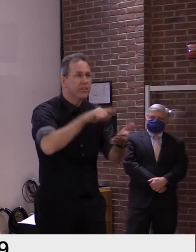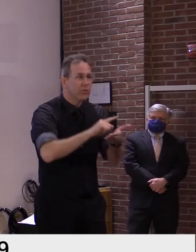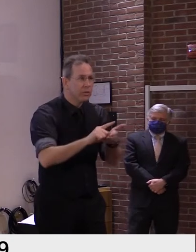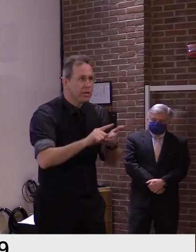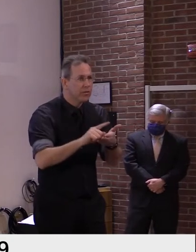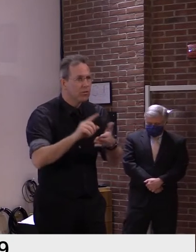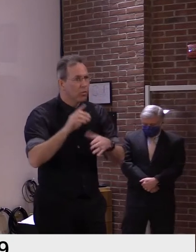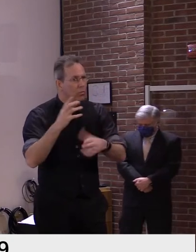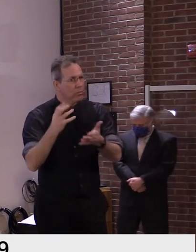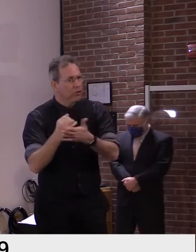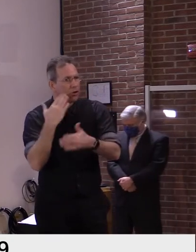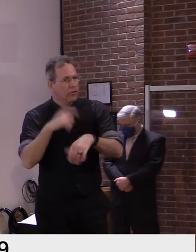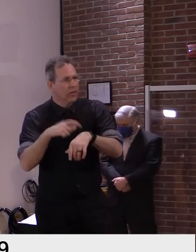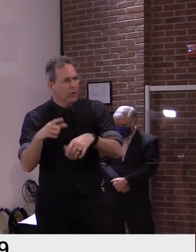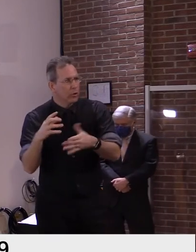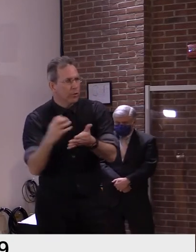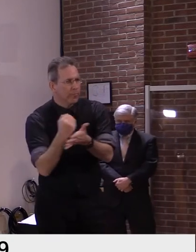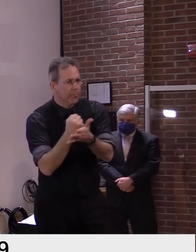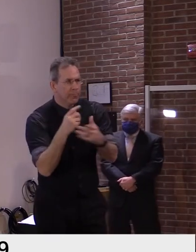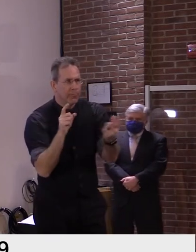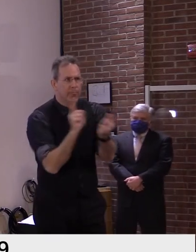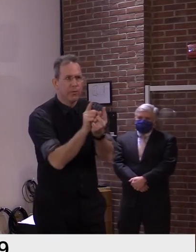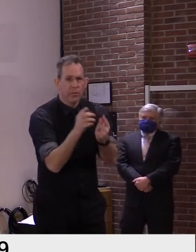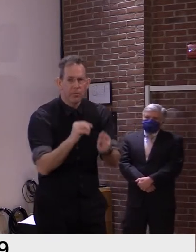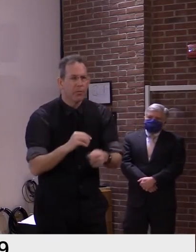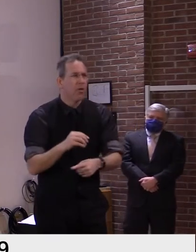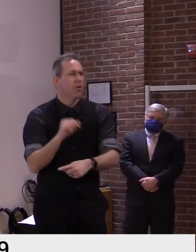them. Okay, thank you.